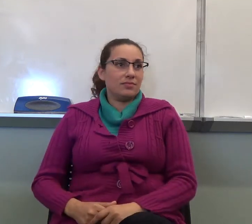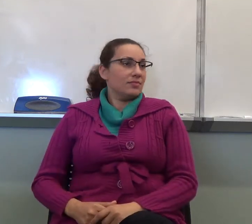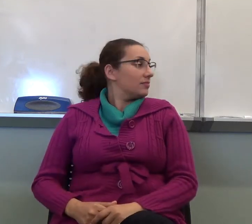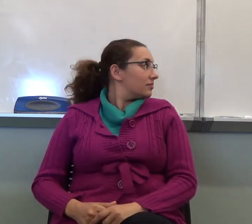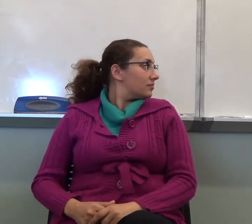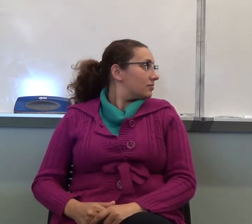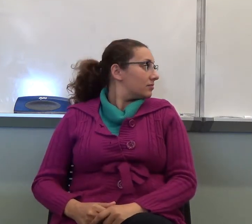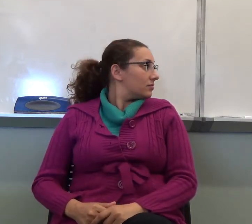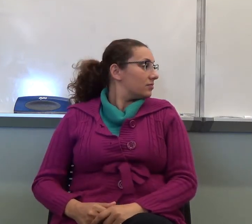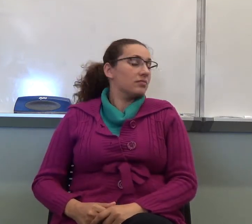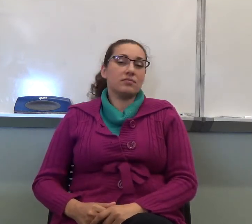those are known as irrational.